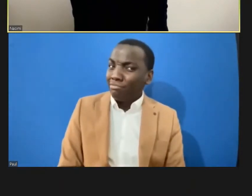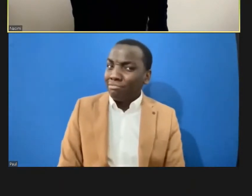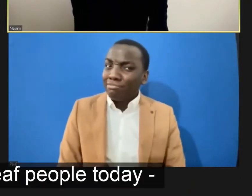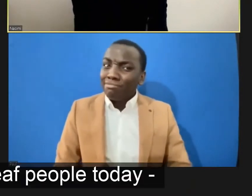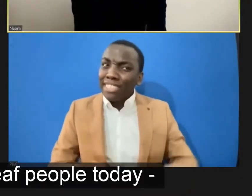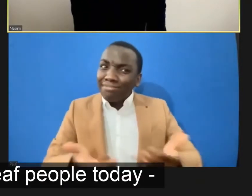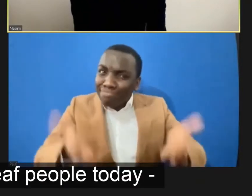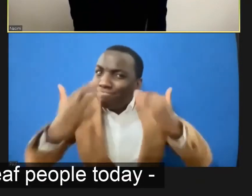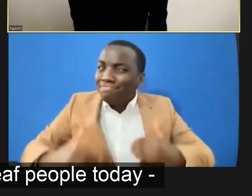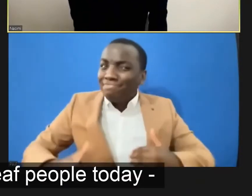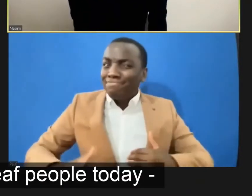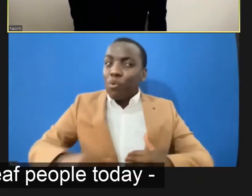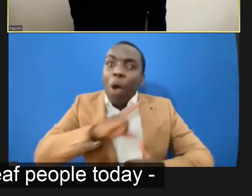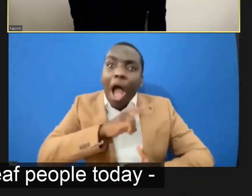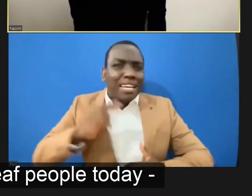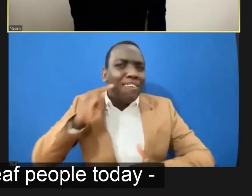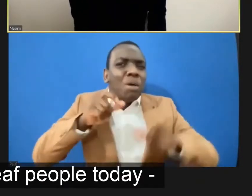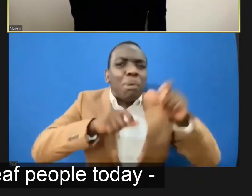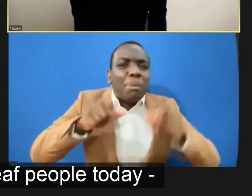So we need you.